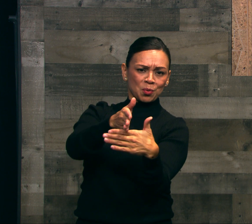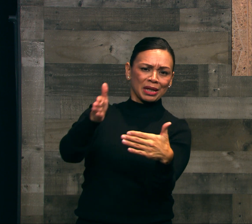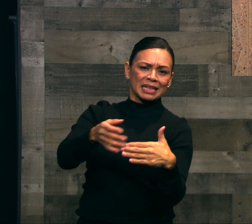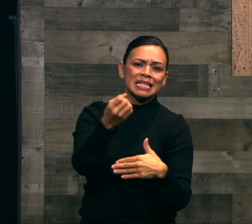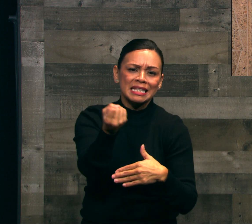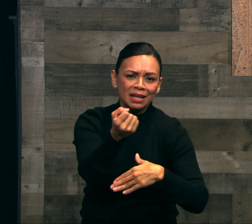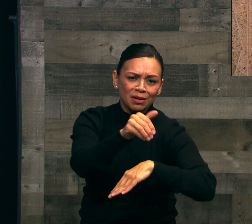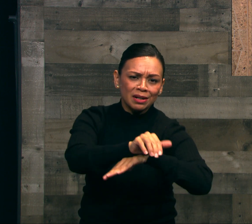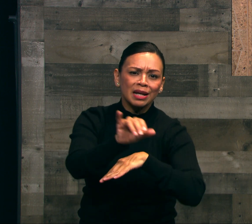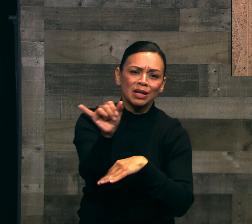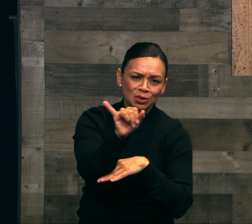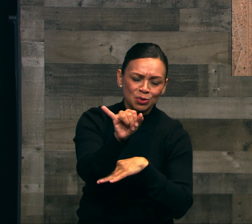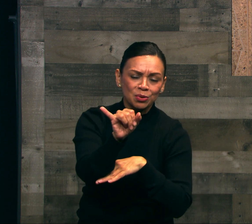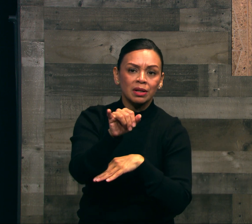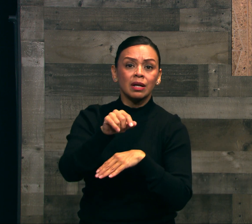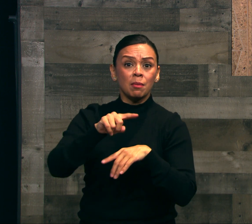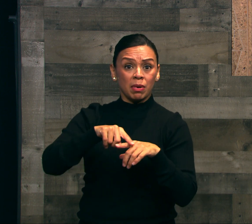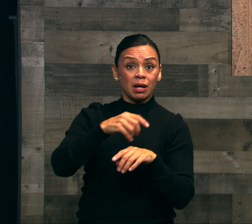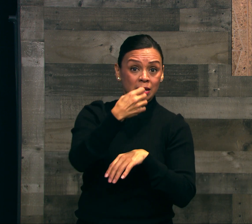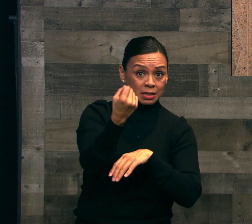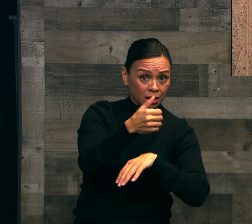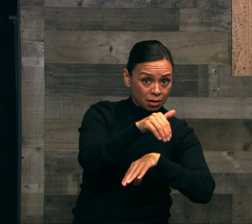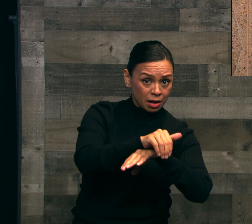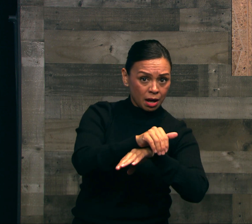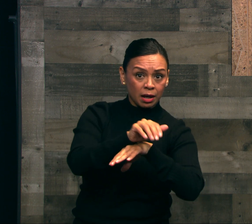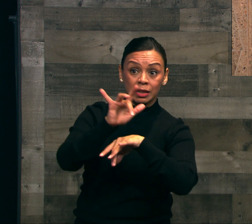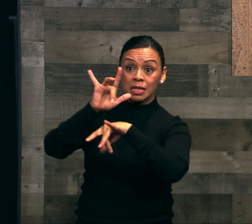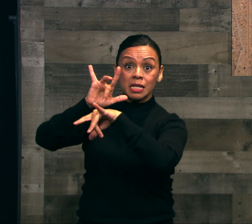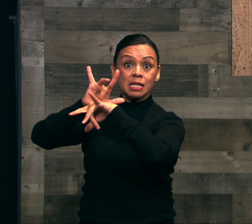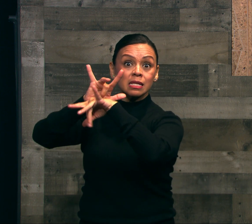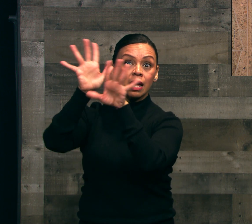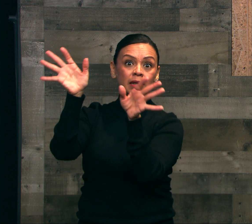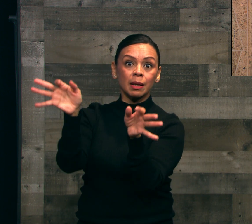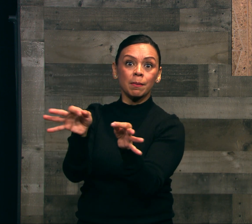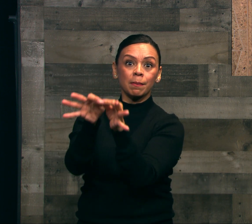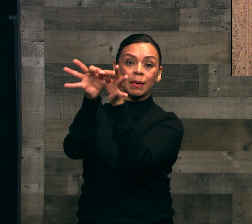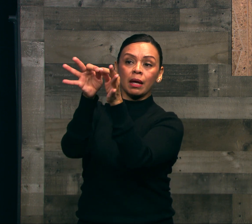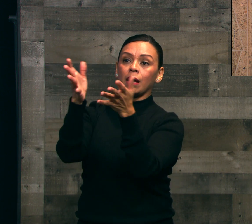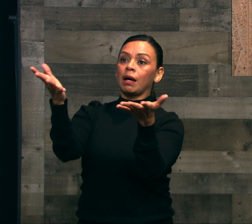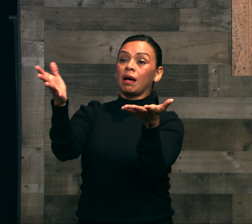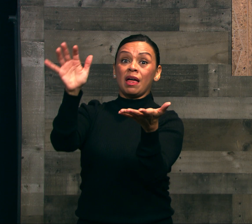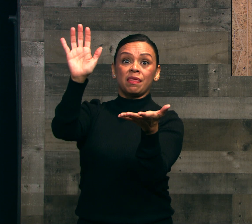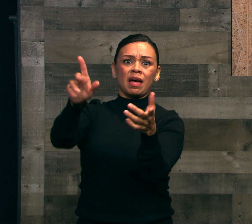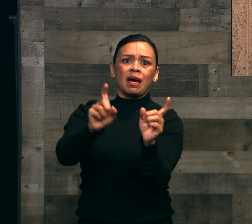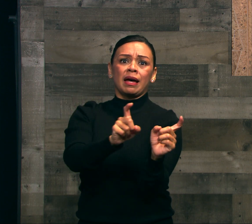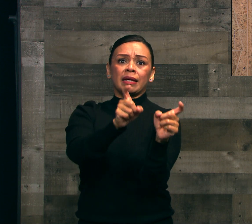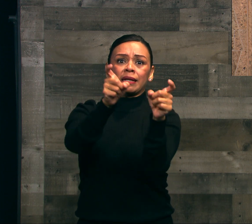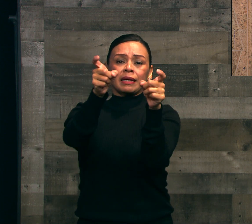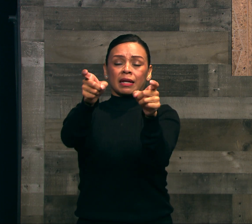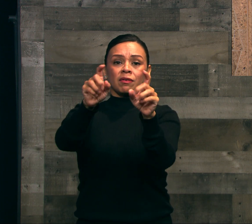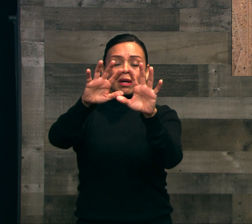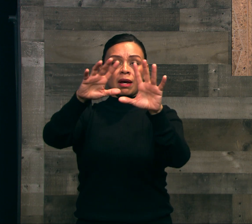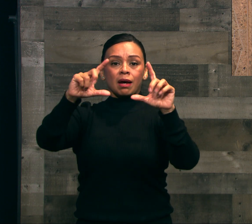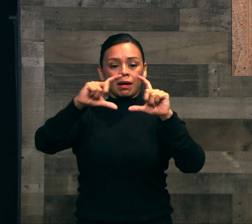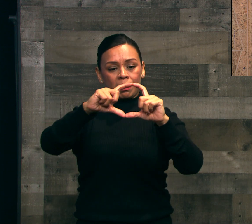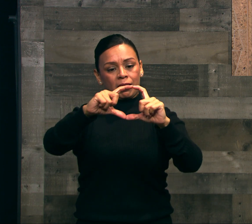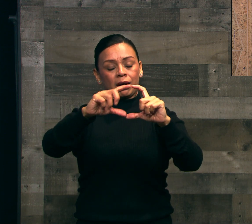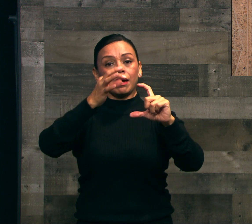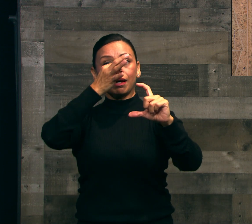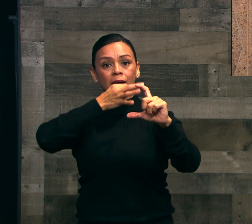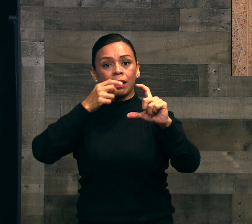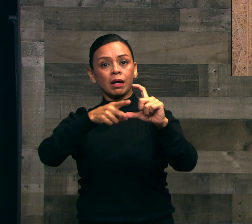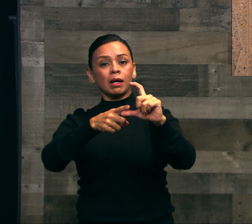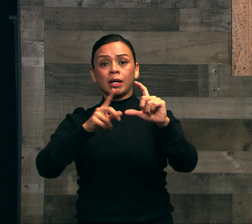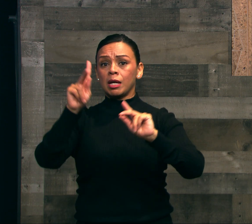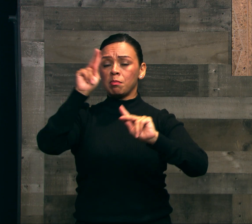our parishes, of course the weekend, Saturday night as well, and enhance that gift that we have so that